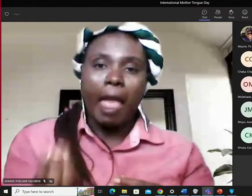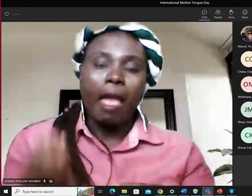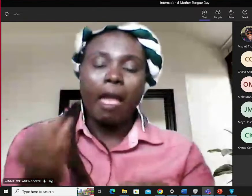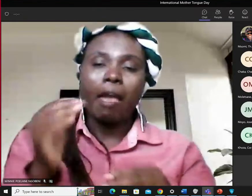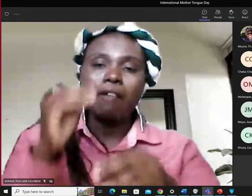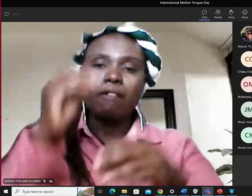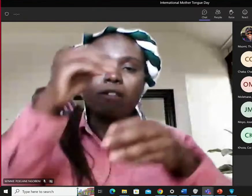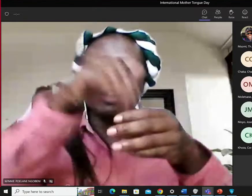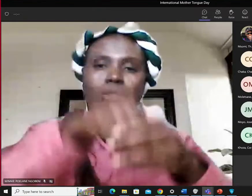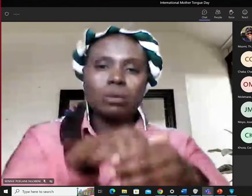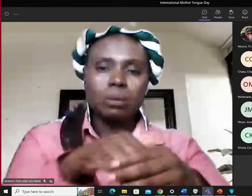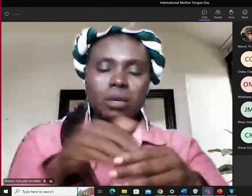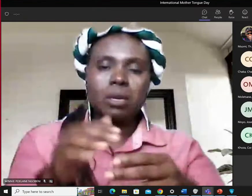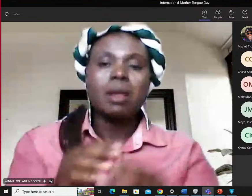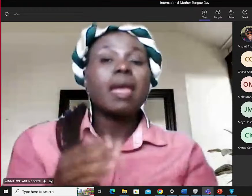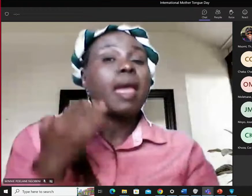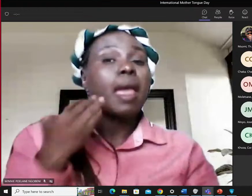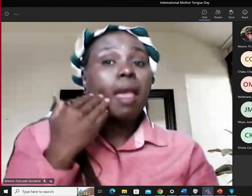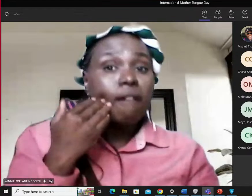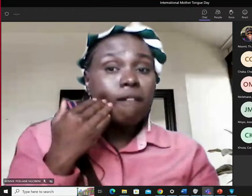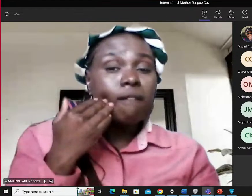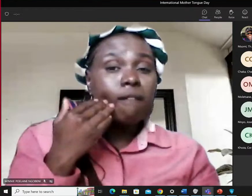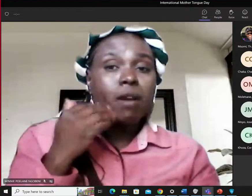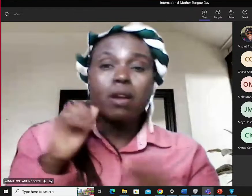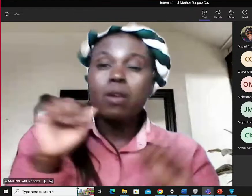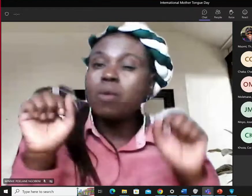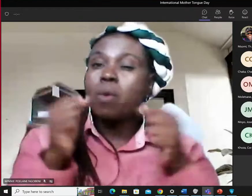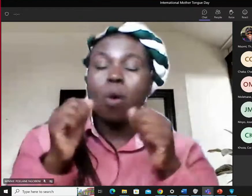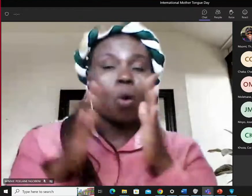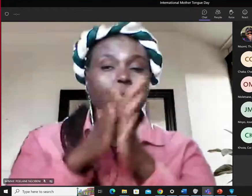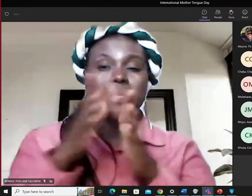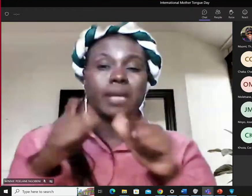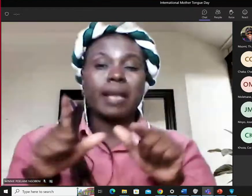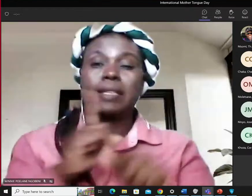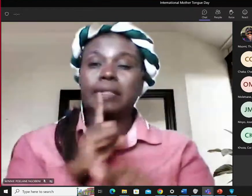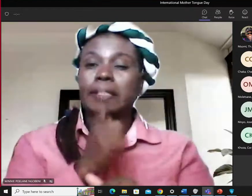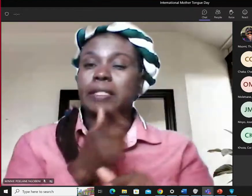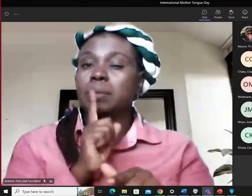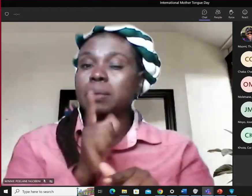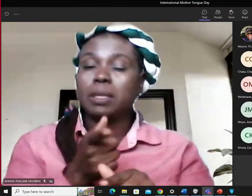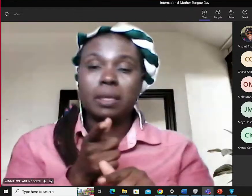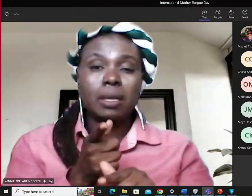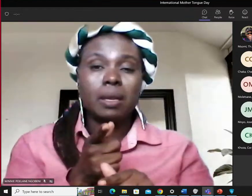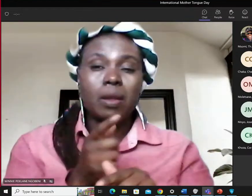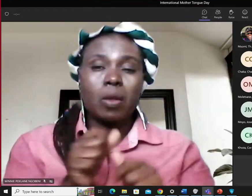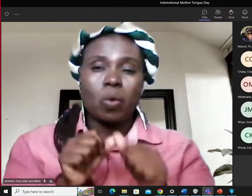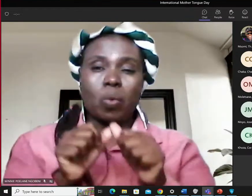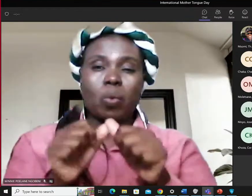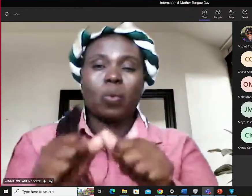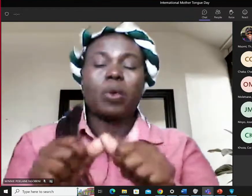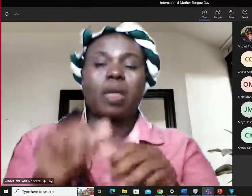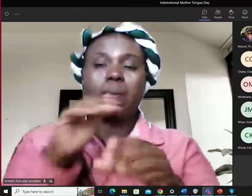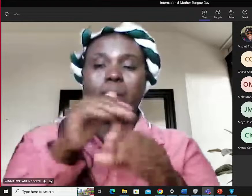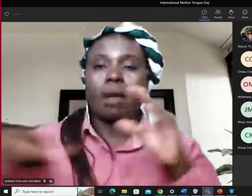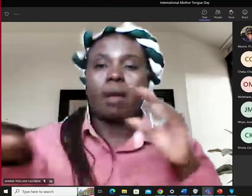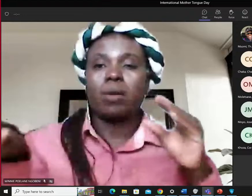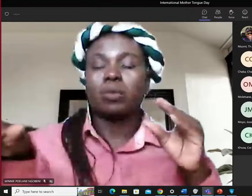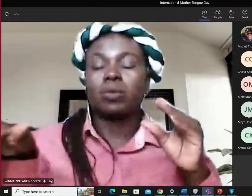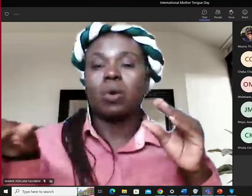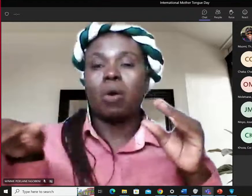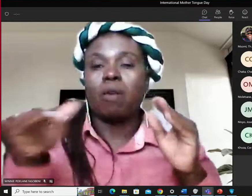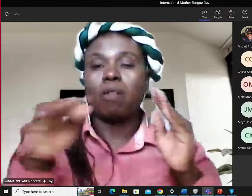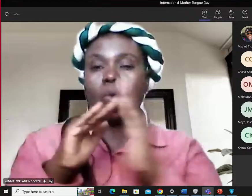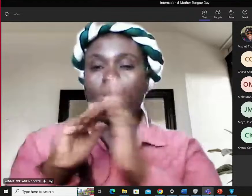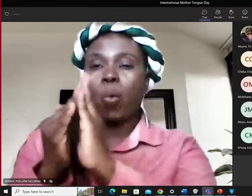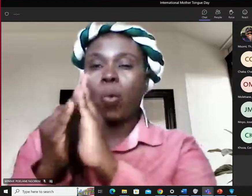you don't use signing and speaking, you push him out of your clan,